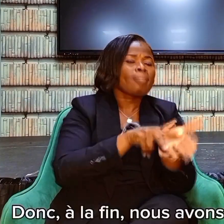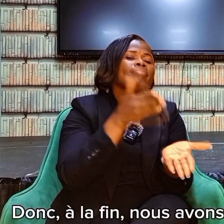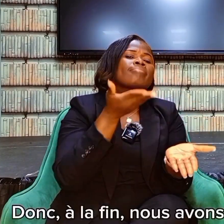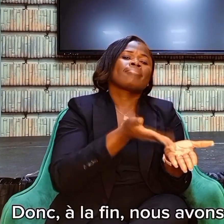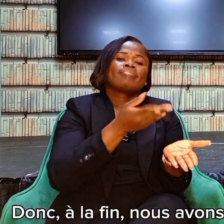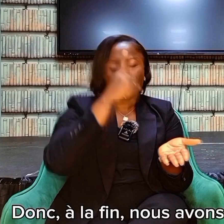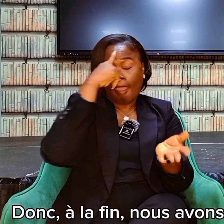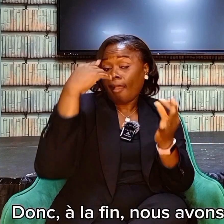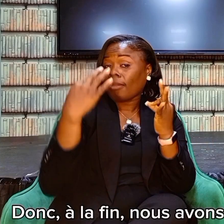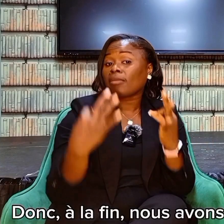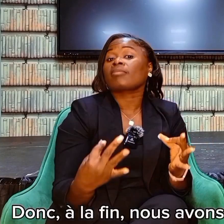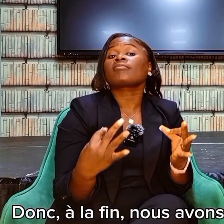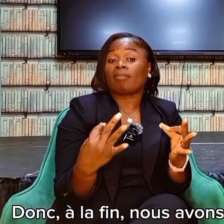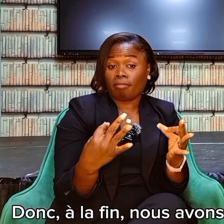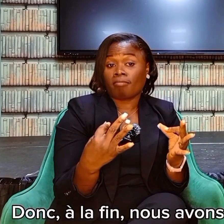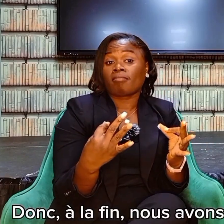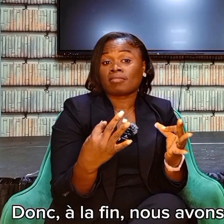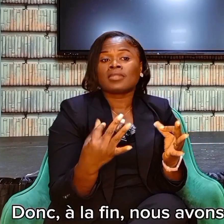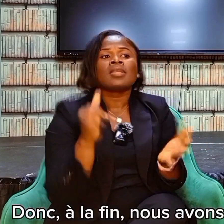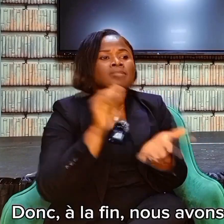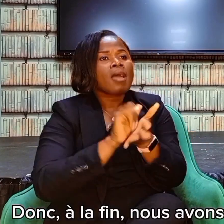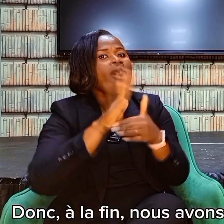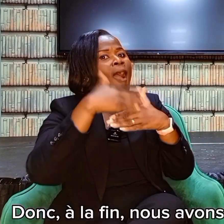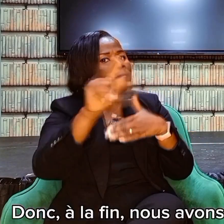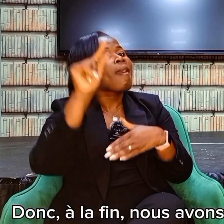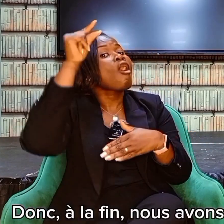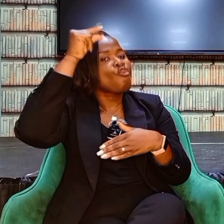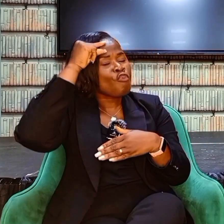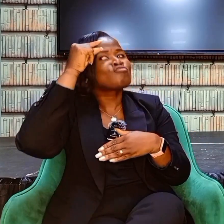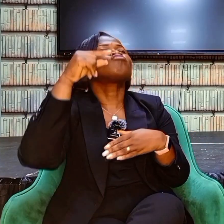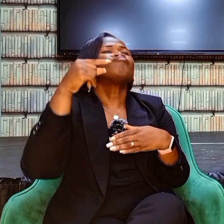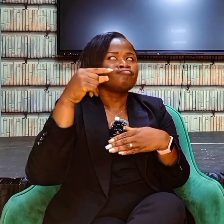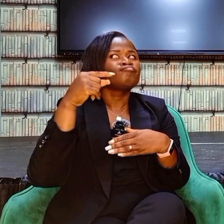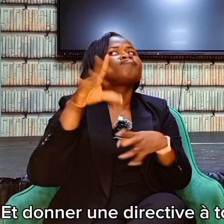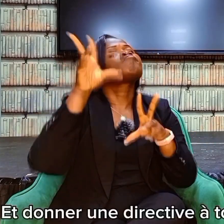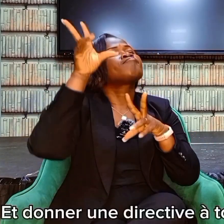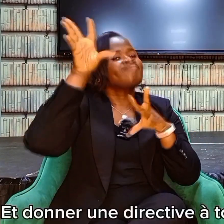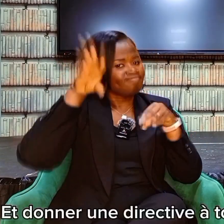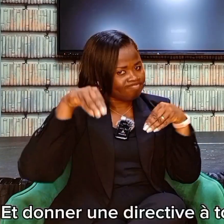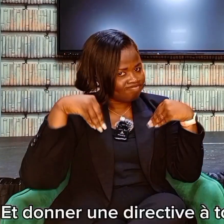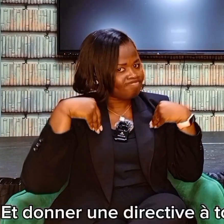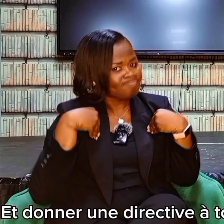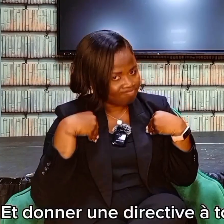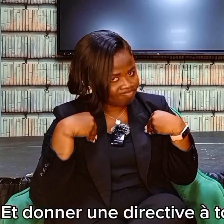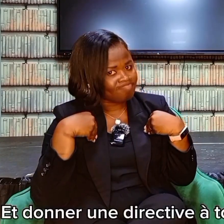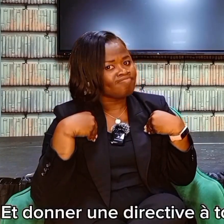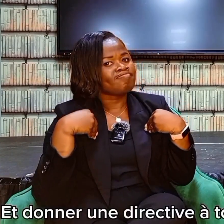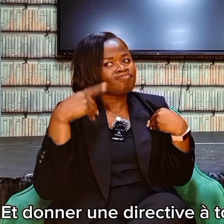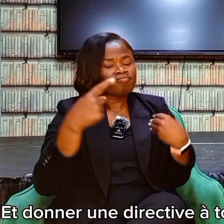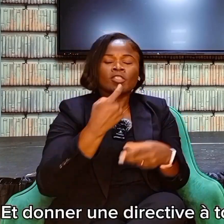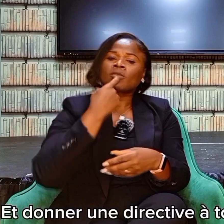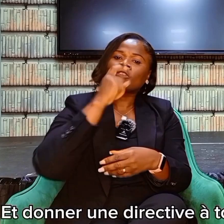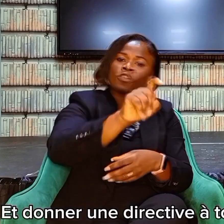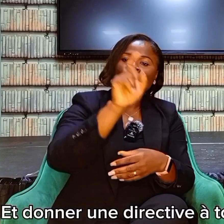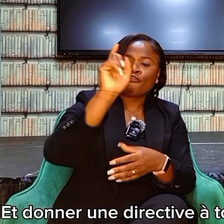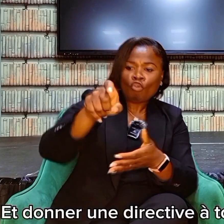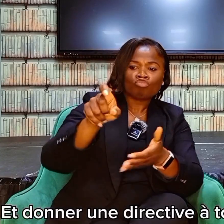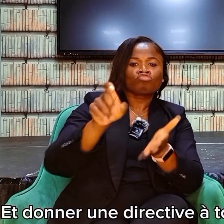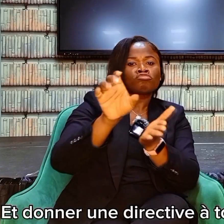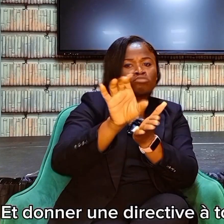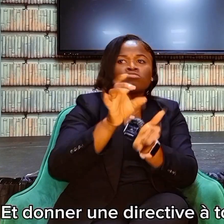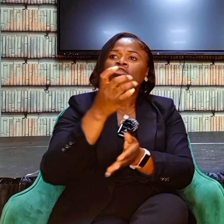So in the end, we saw government coming up and giving a directive to all these